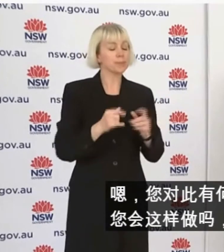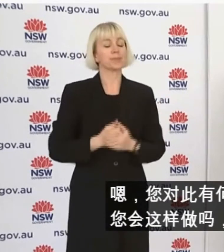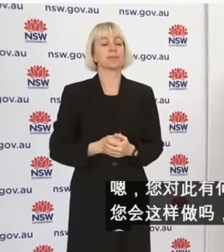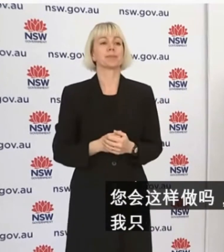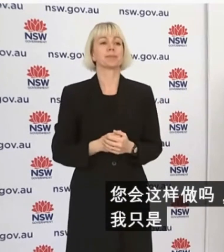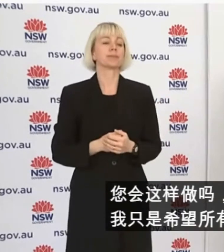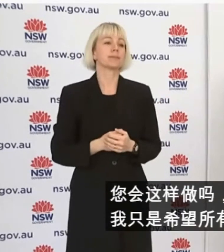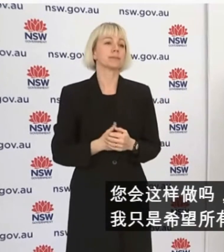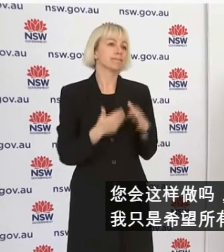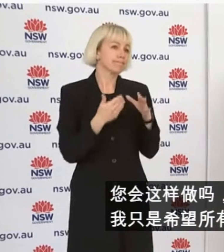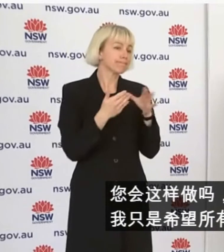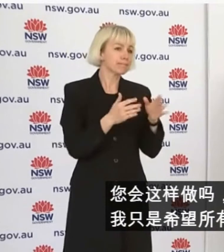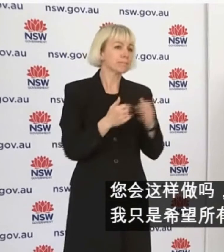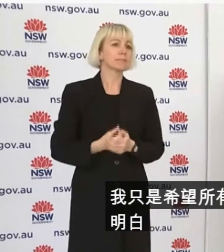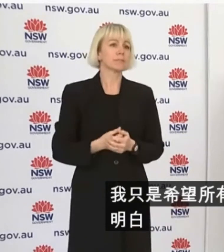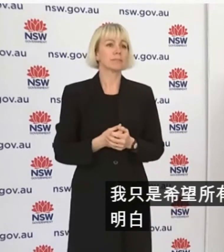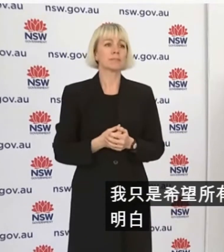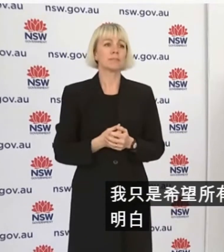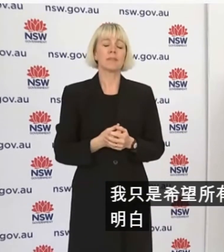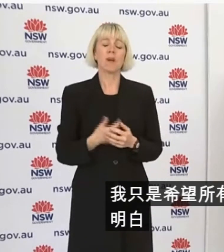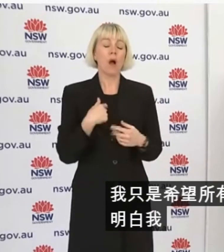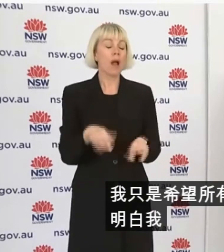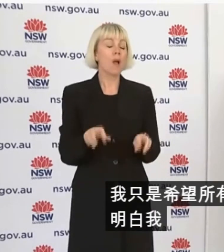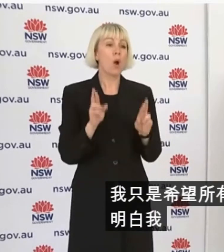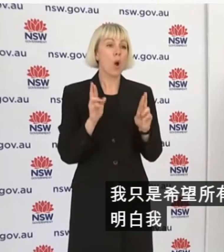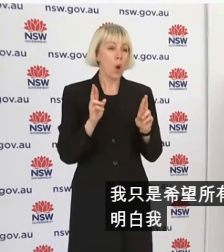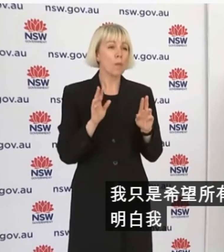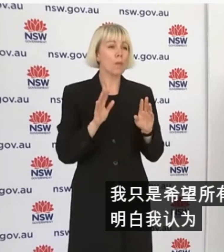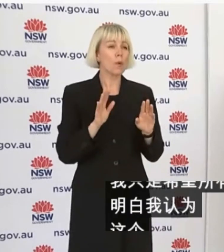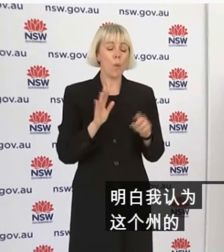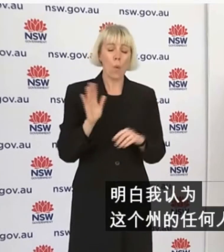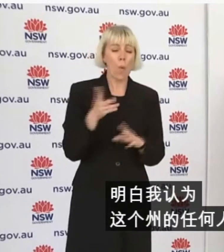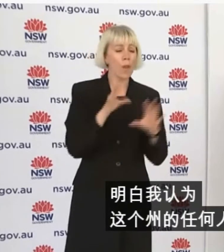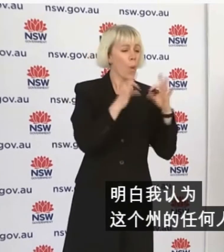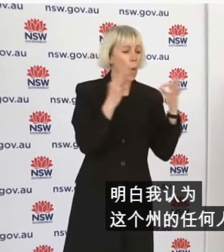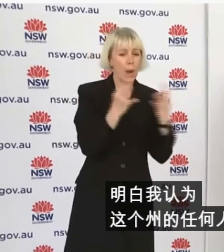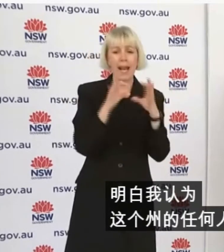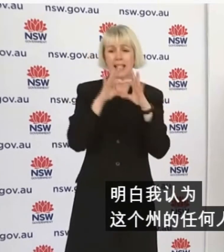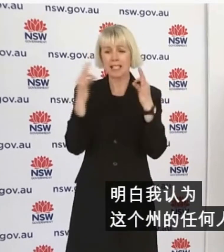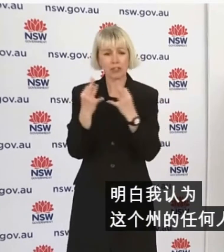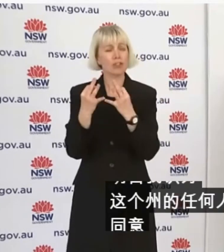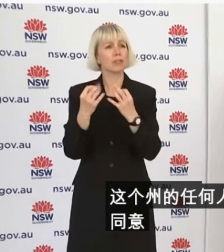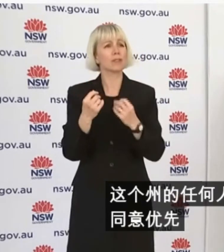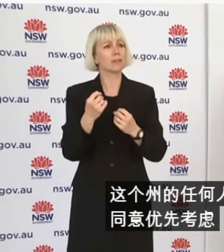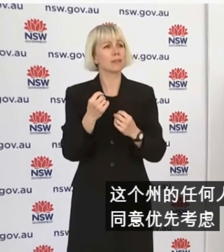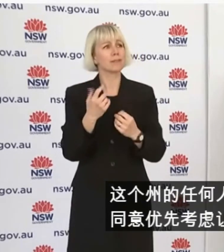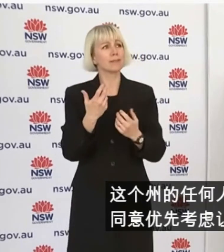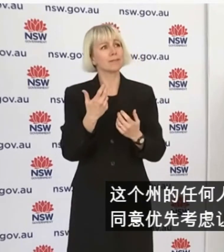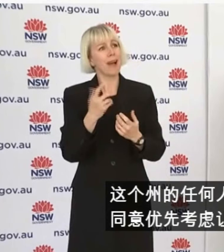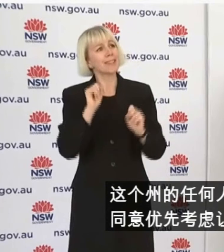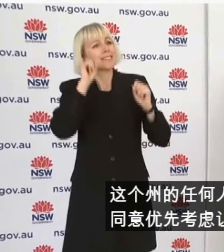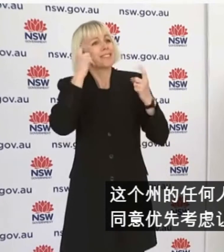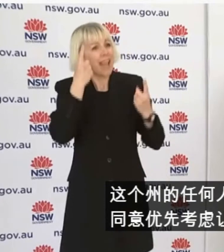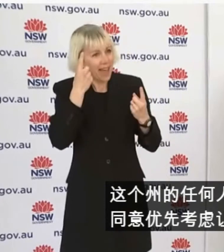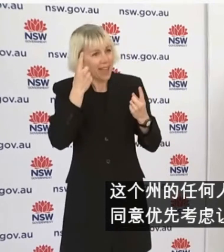response is I just hope that all peak bodies appreciate that I don't think anybody in this state would disagree that a priority should be